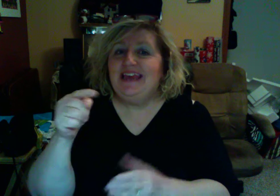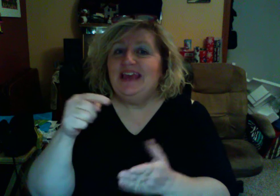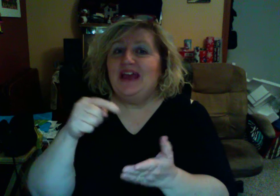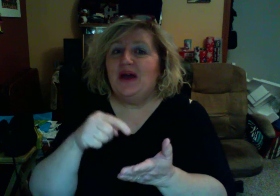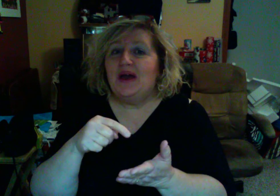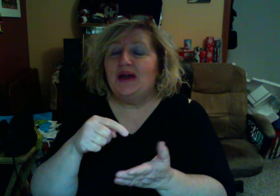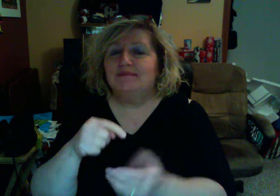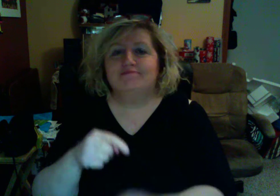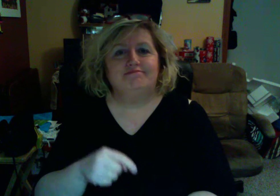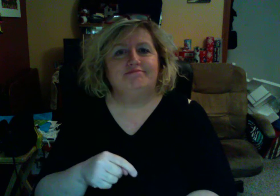He